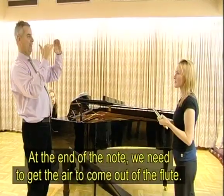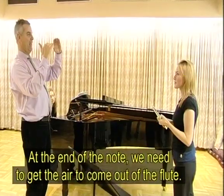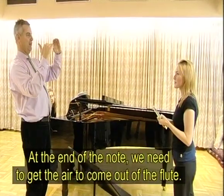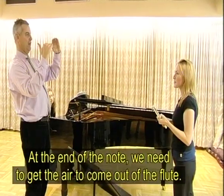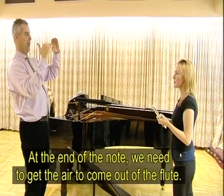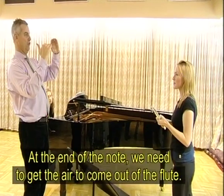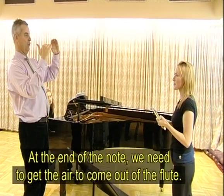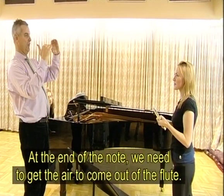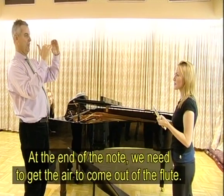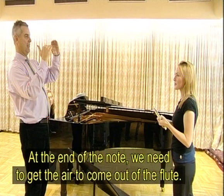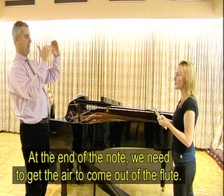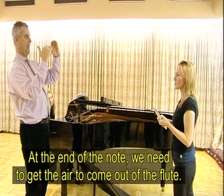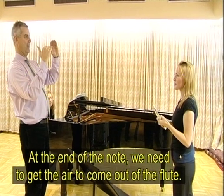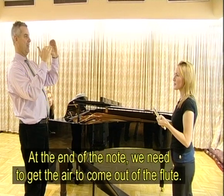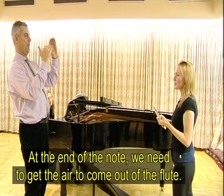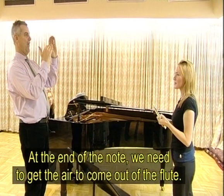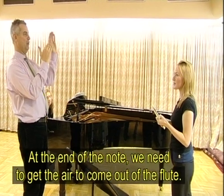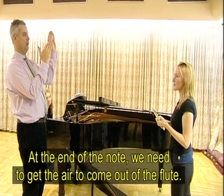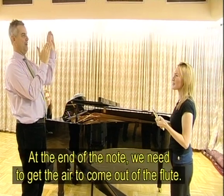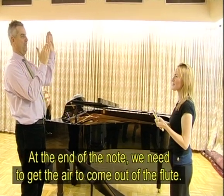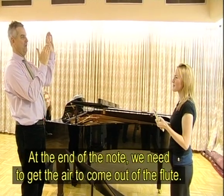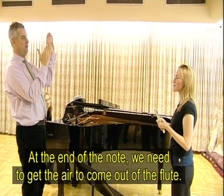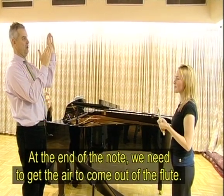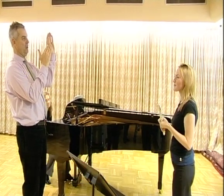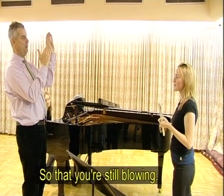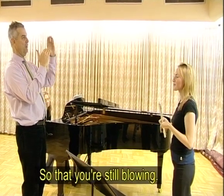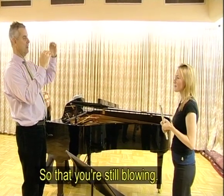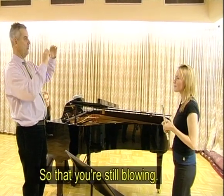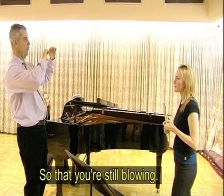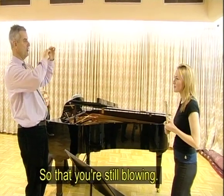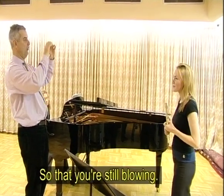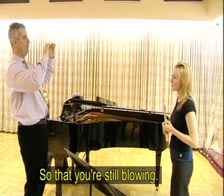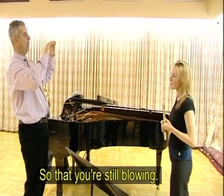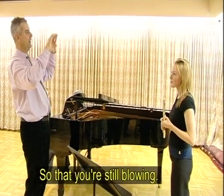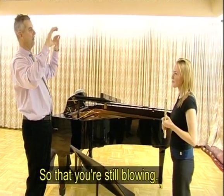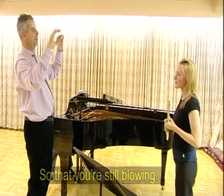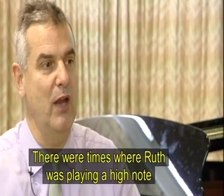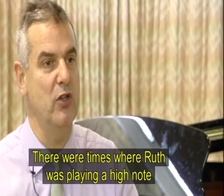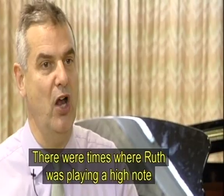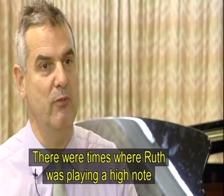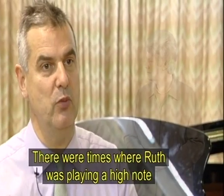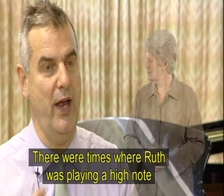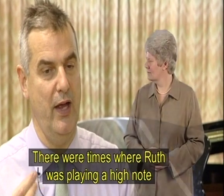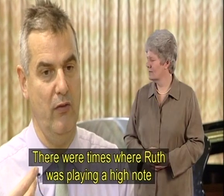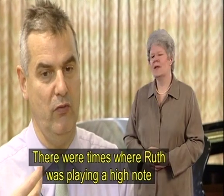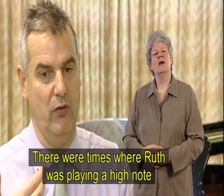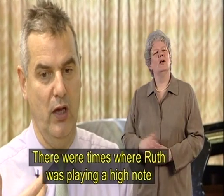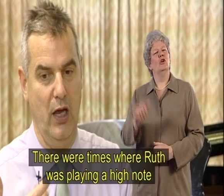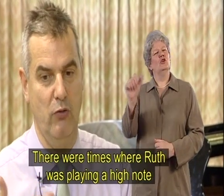Now, at the end of the note, we need to get the air to come out of the flute. Do you see what I mean? So that you're still blowing. There were times